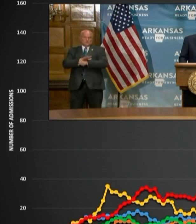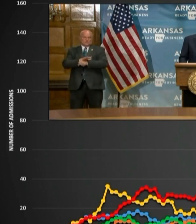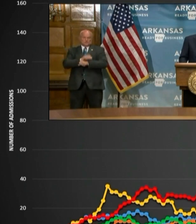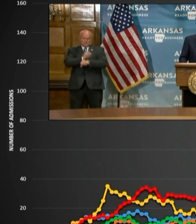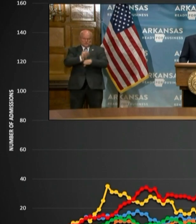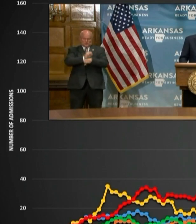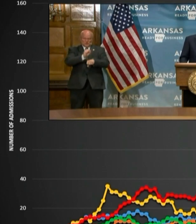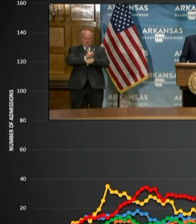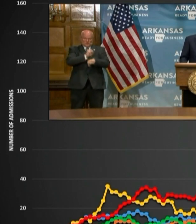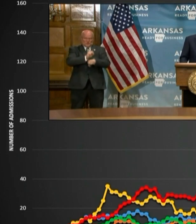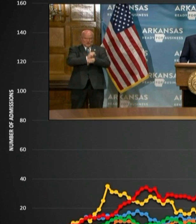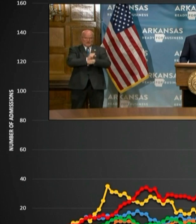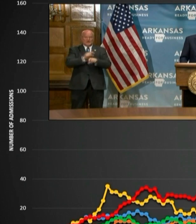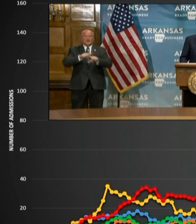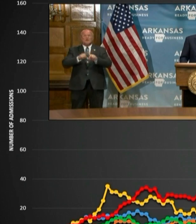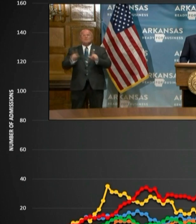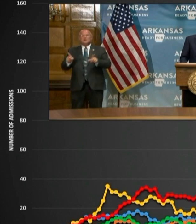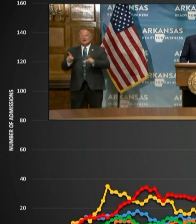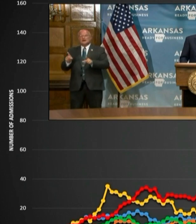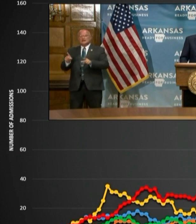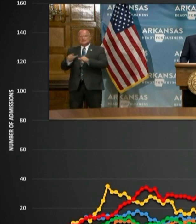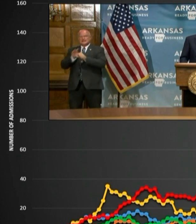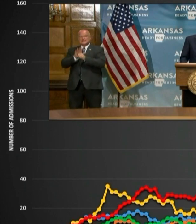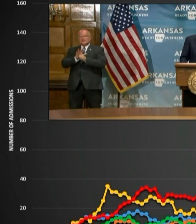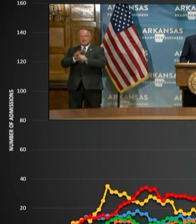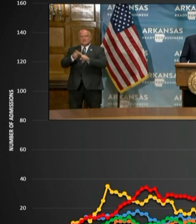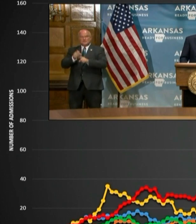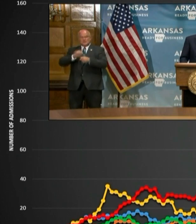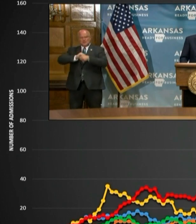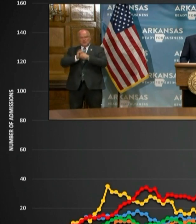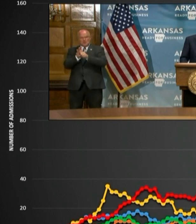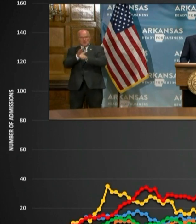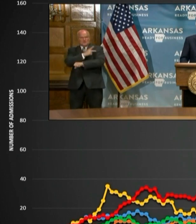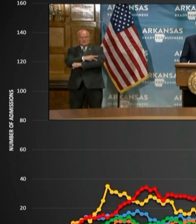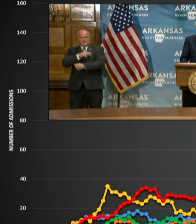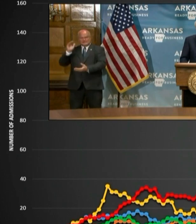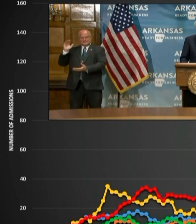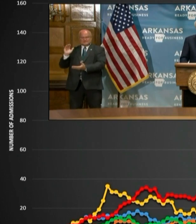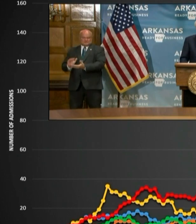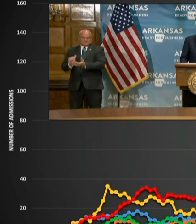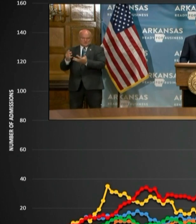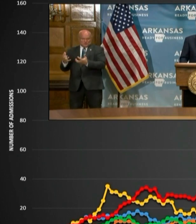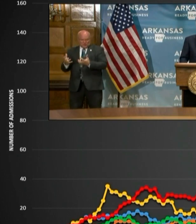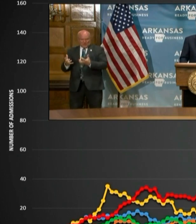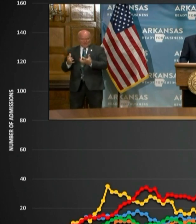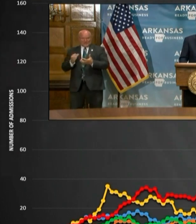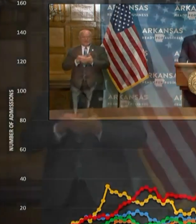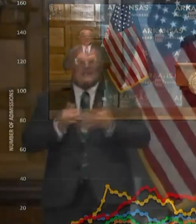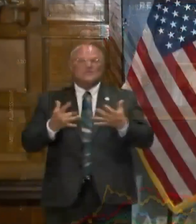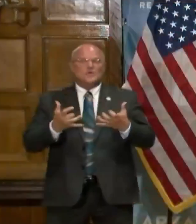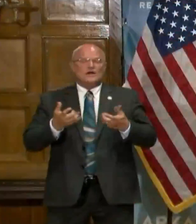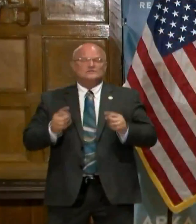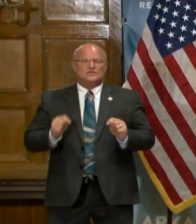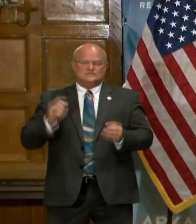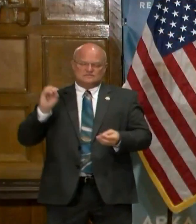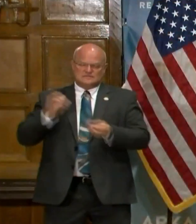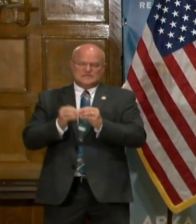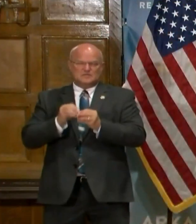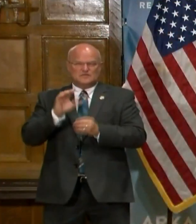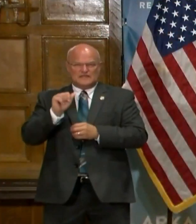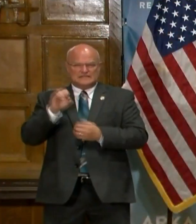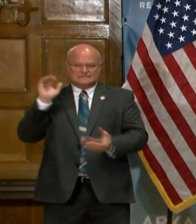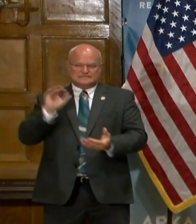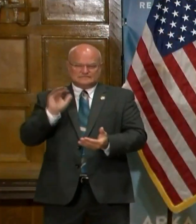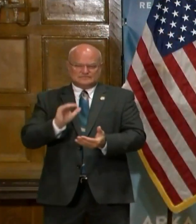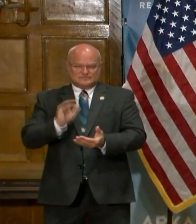capacity, but at the same time we want to be able to reduce the pressure from our COVID patients, and that's why we're trying to reduce the number of